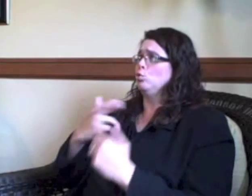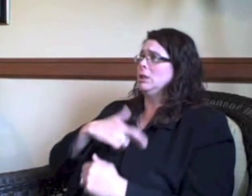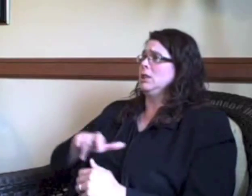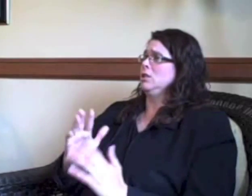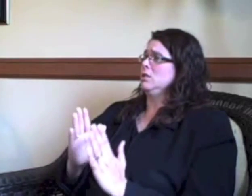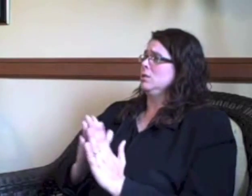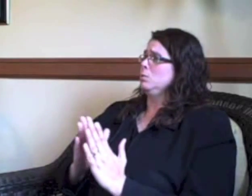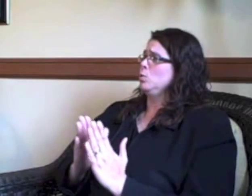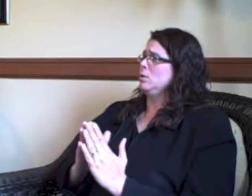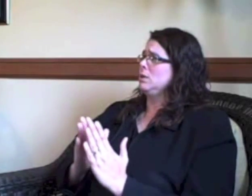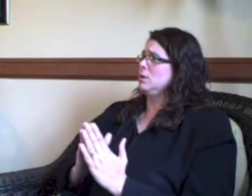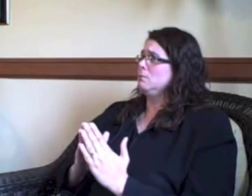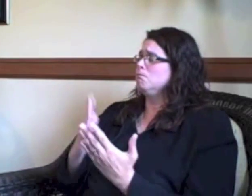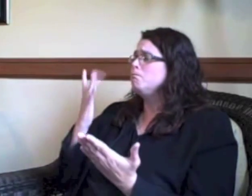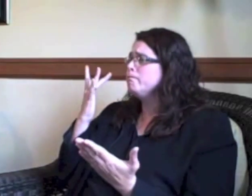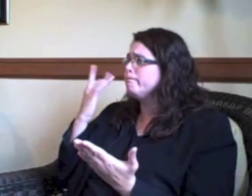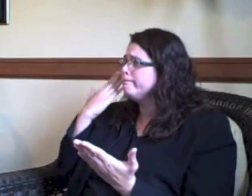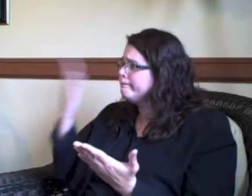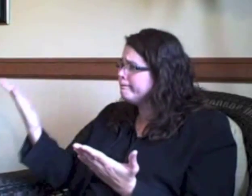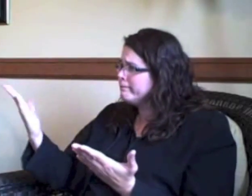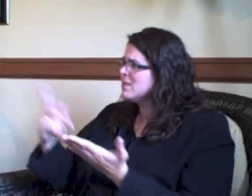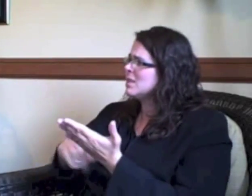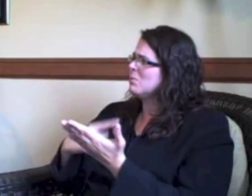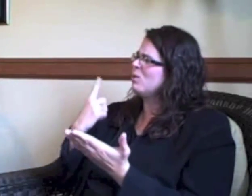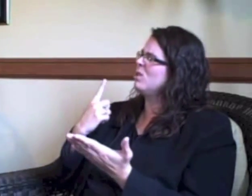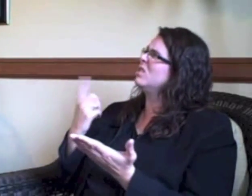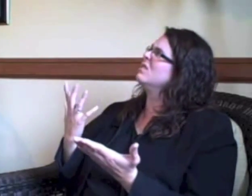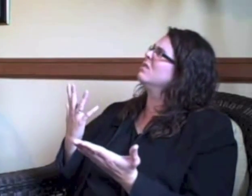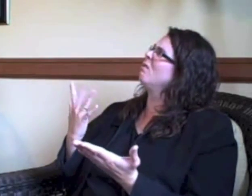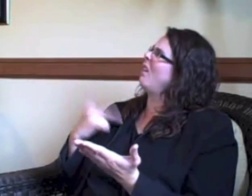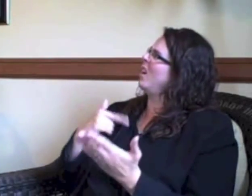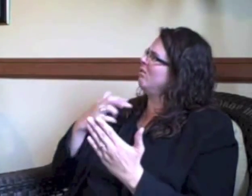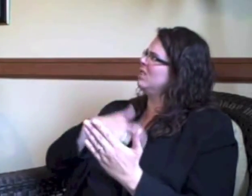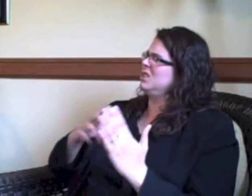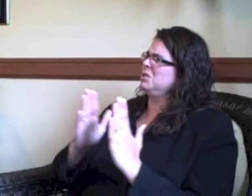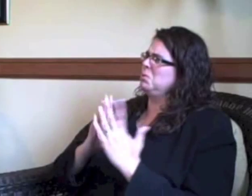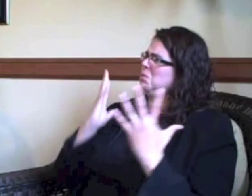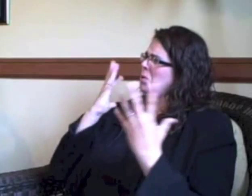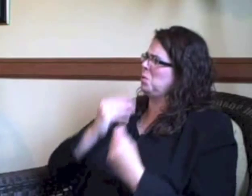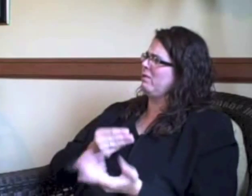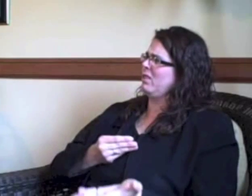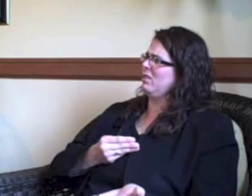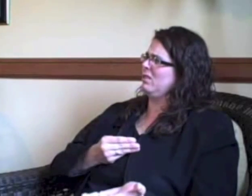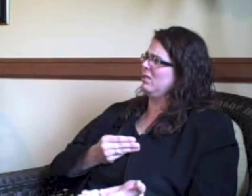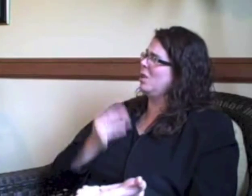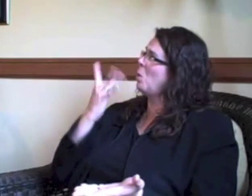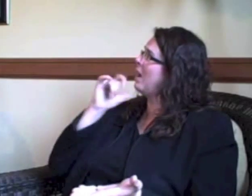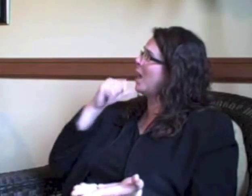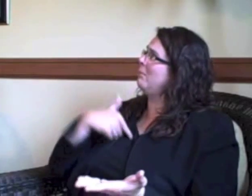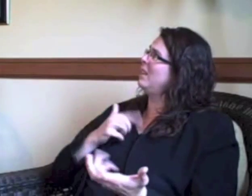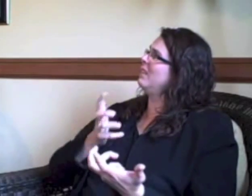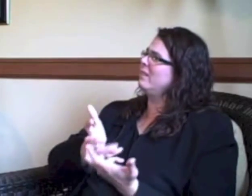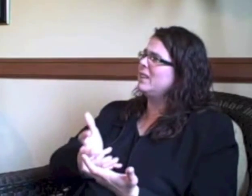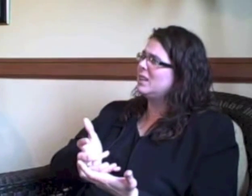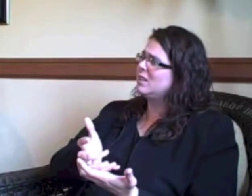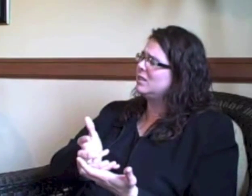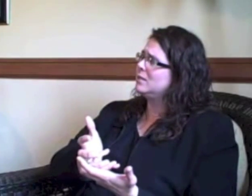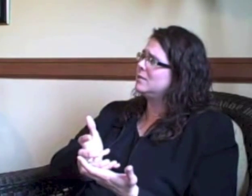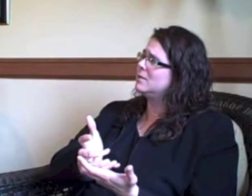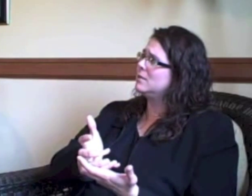was good, but I didn't feel like I wanted to be part of a religious community. And the religious community is beautiful, but why